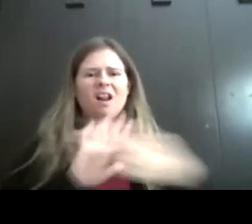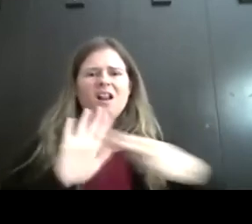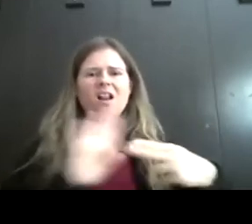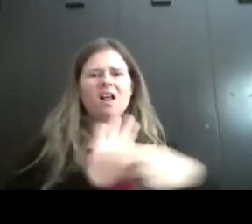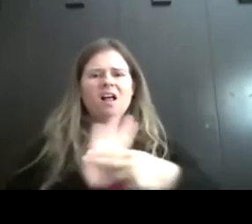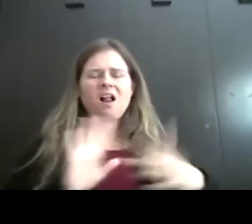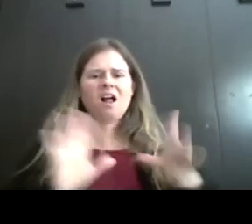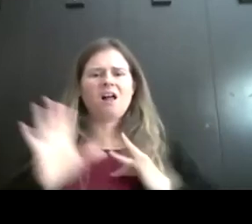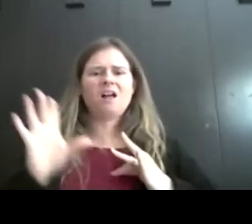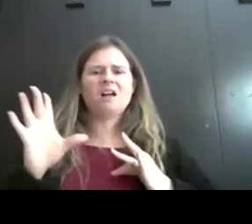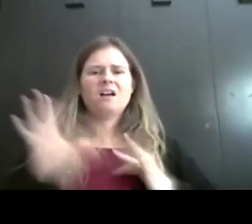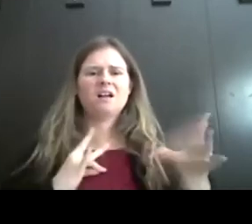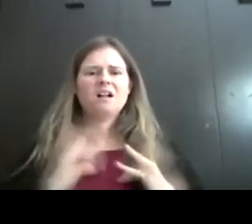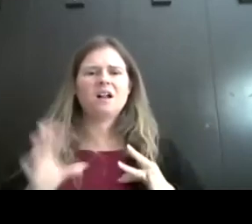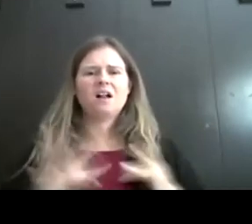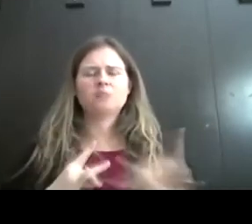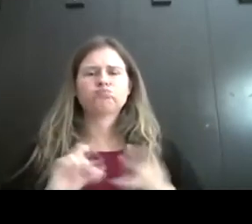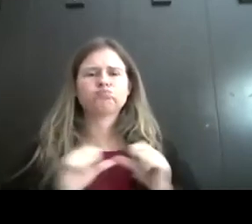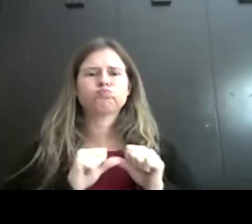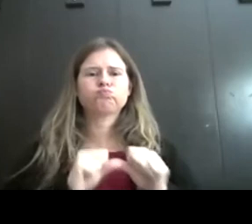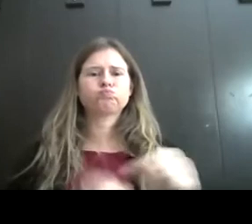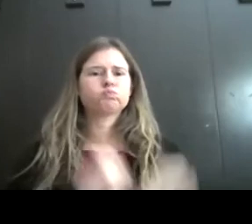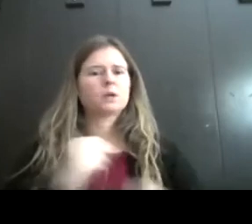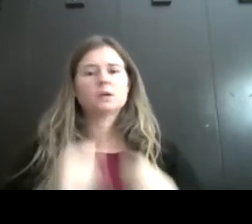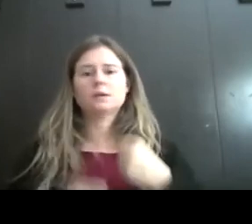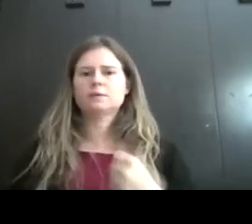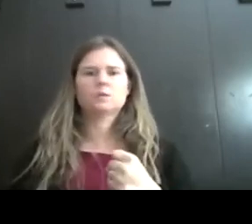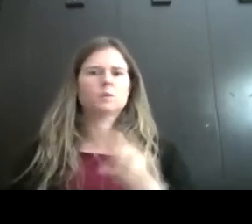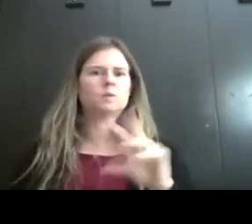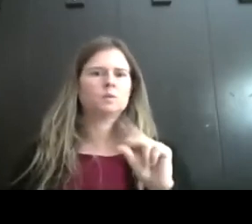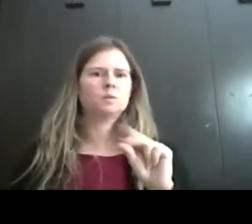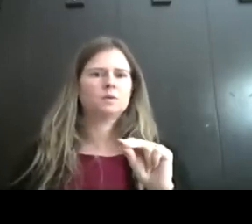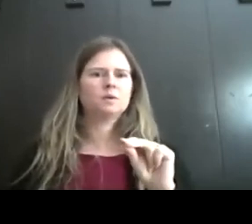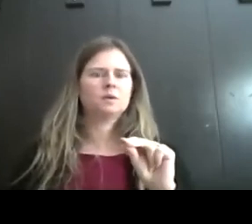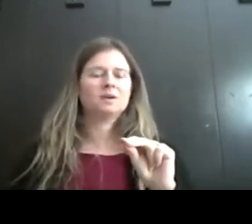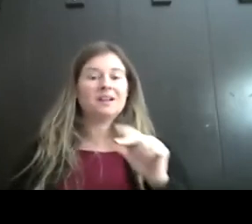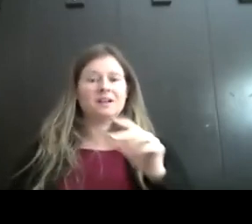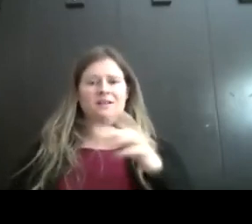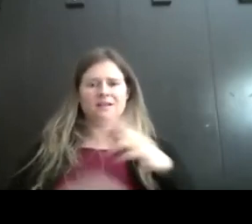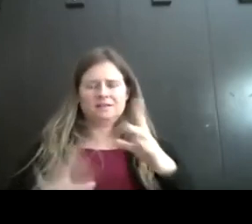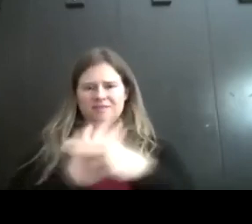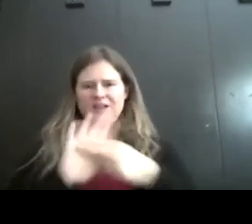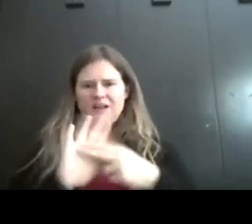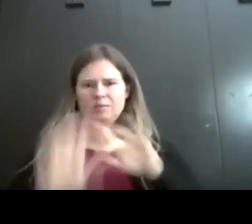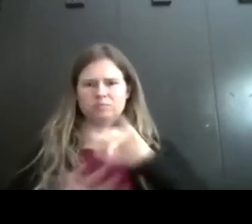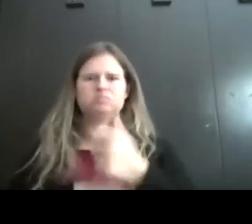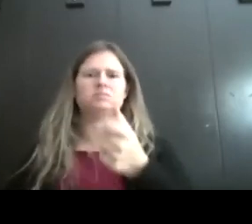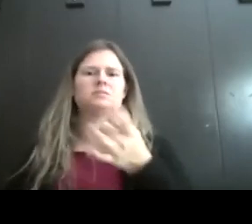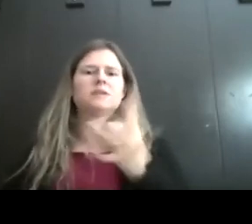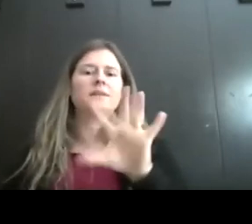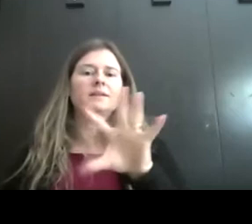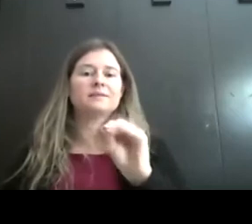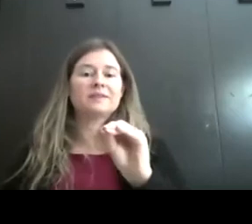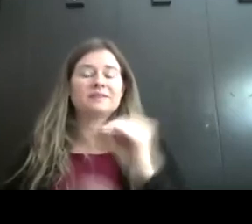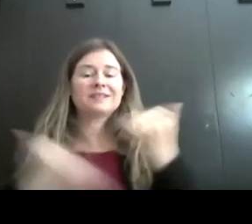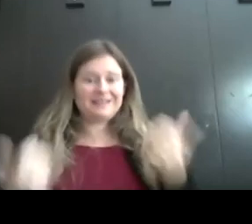for years, but that label was put on in 1850. And in the year